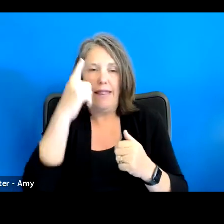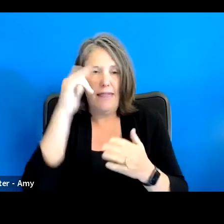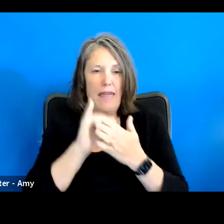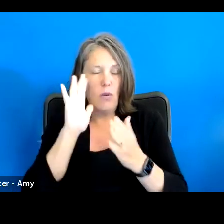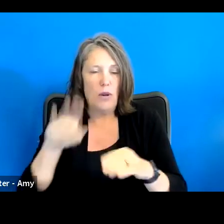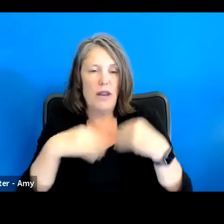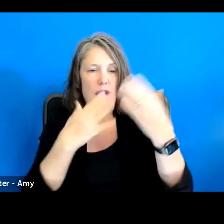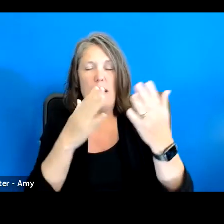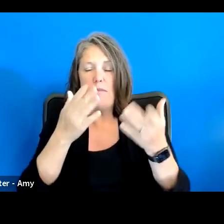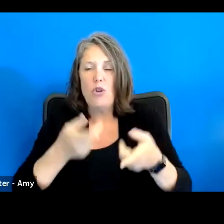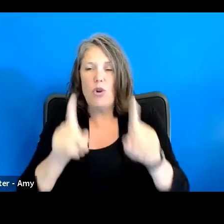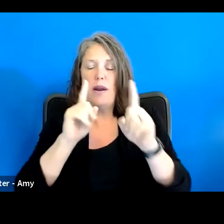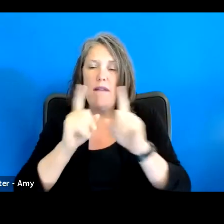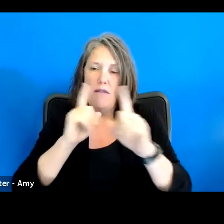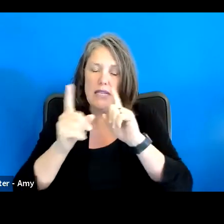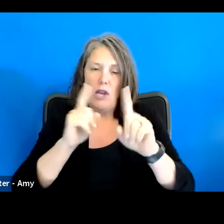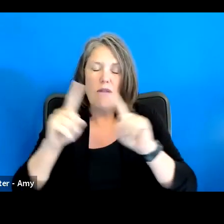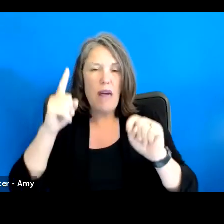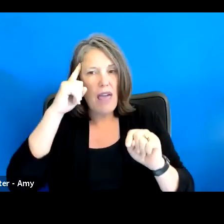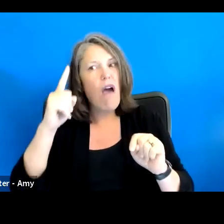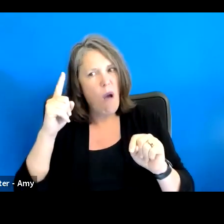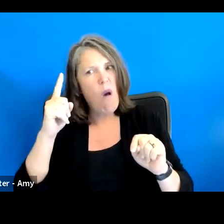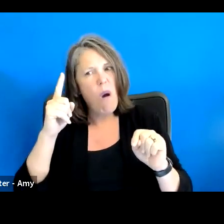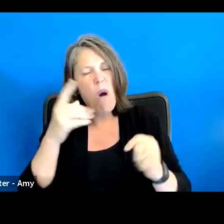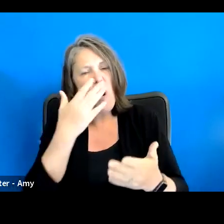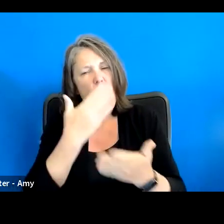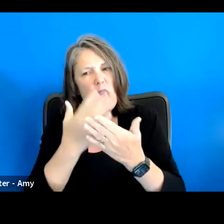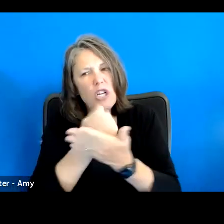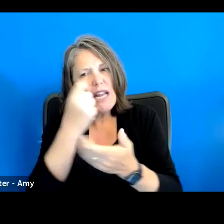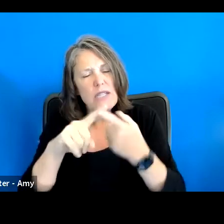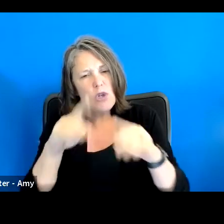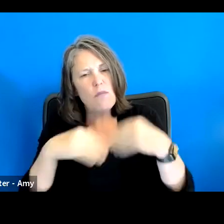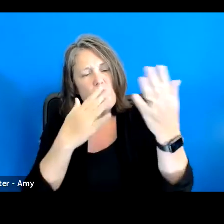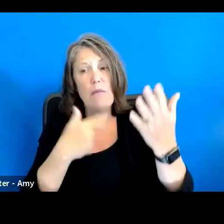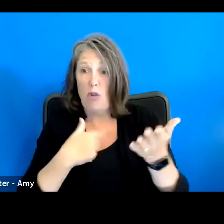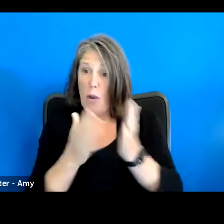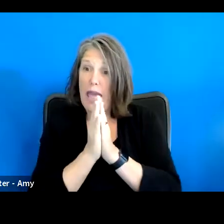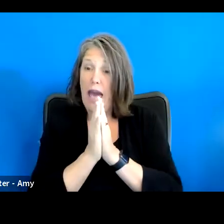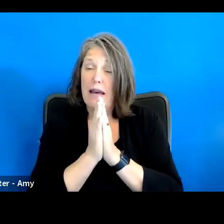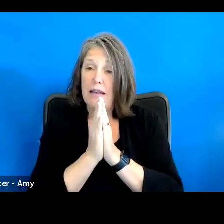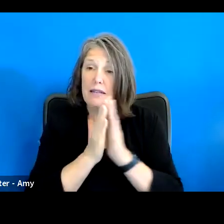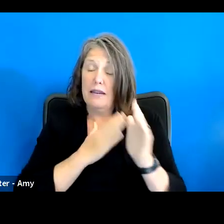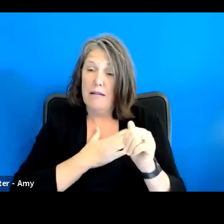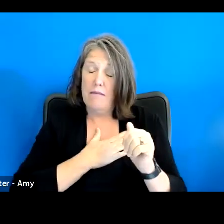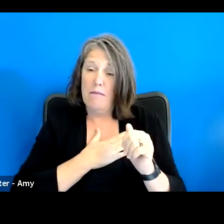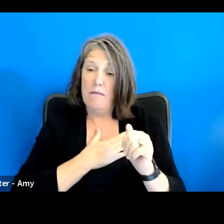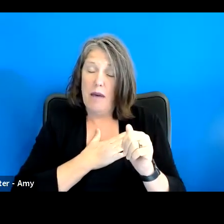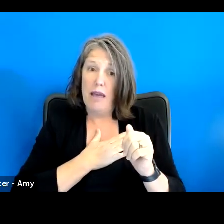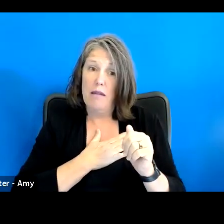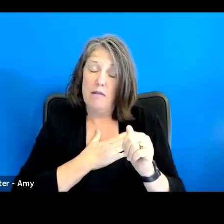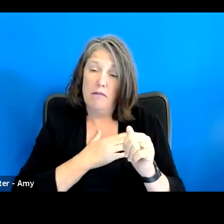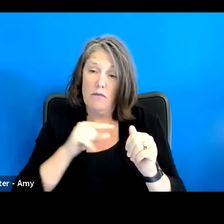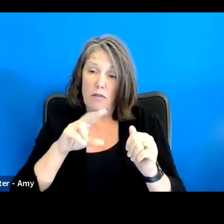in the conversation, but I felt it would be possibly a good chance to bring that up. And so I asked my guest speaker point blank, I